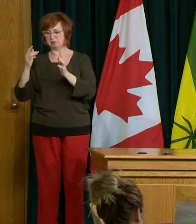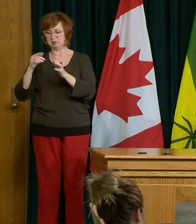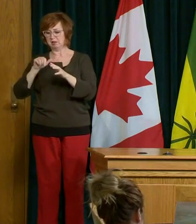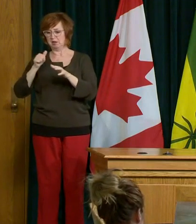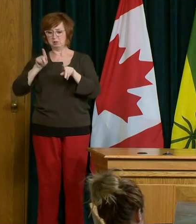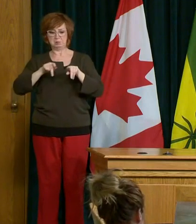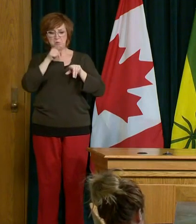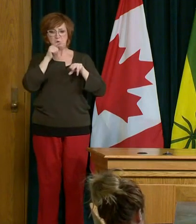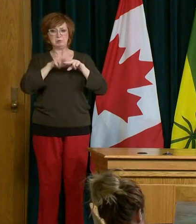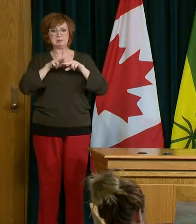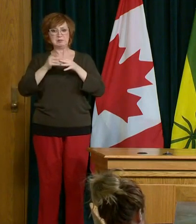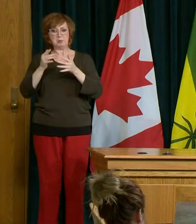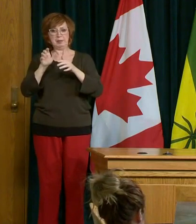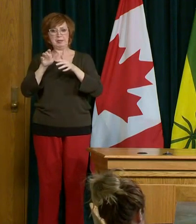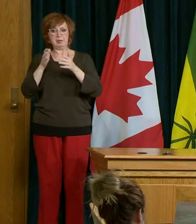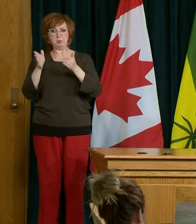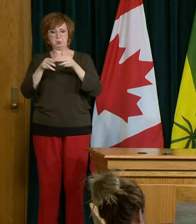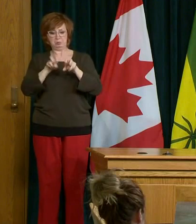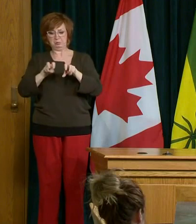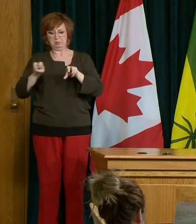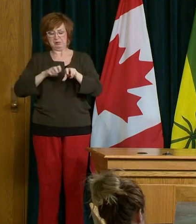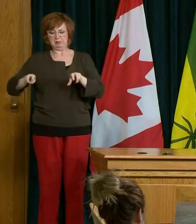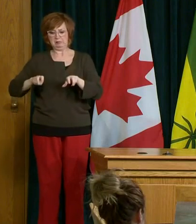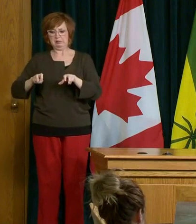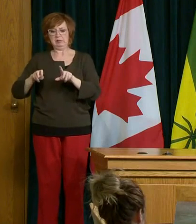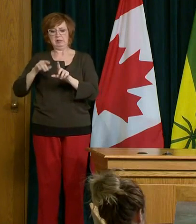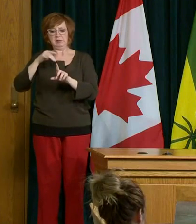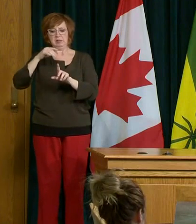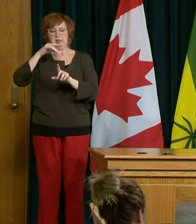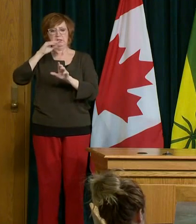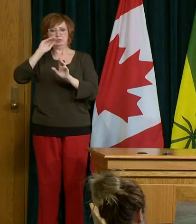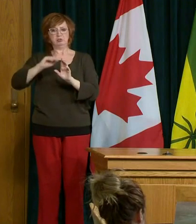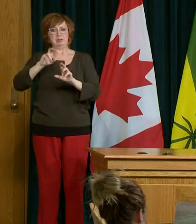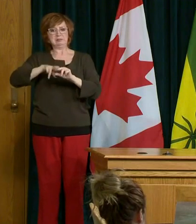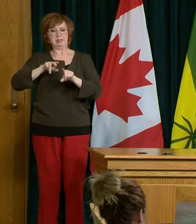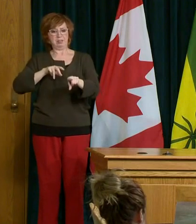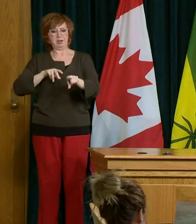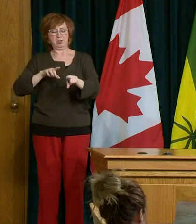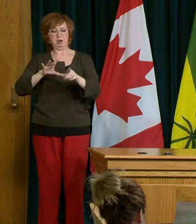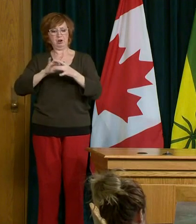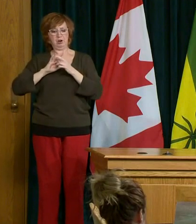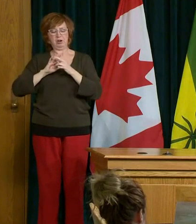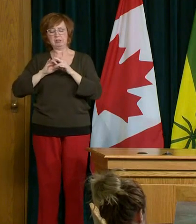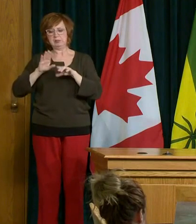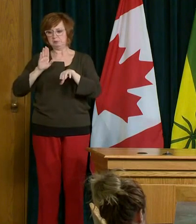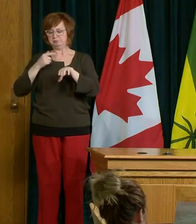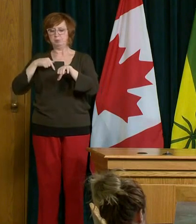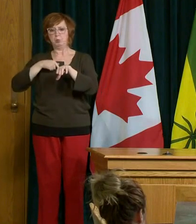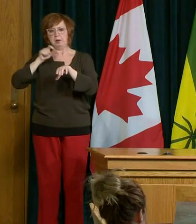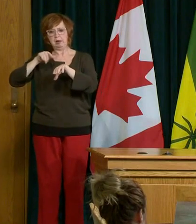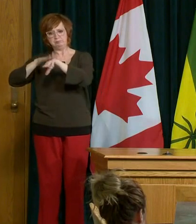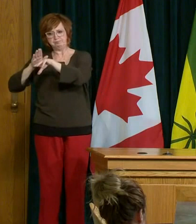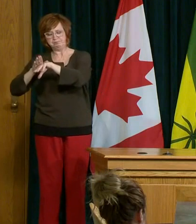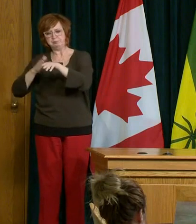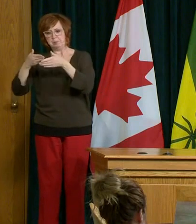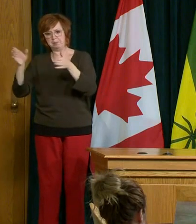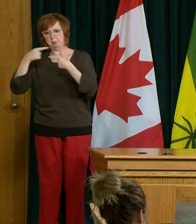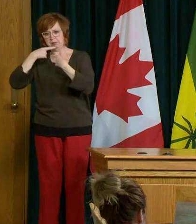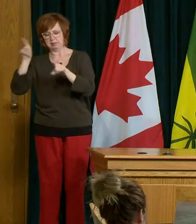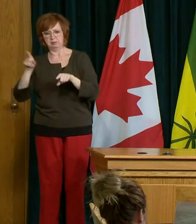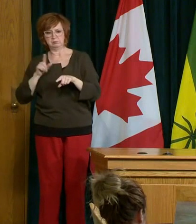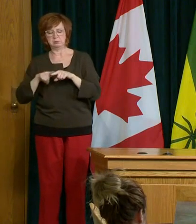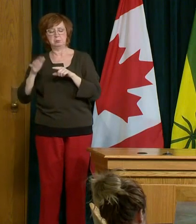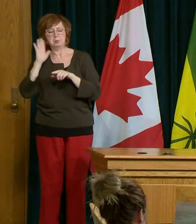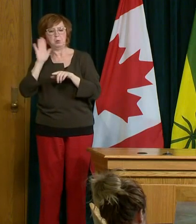and where we've moved in terms of posting outbreaks. But we would request your patience because there may be a few hours lag between